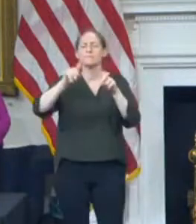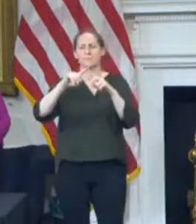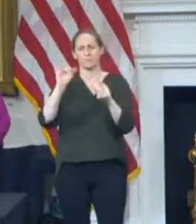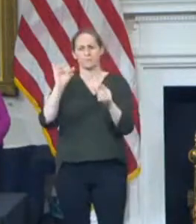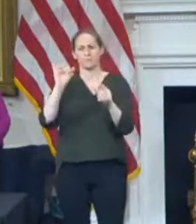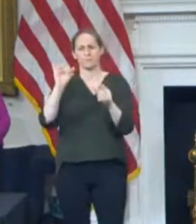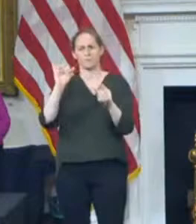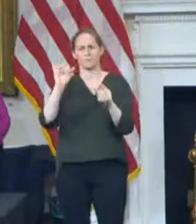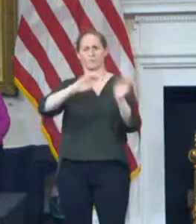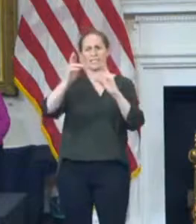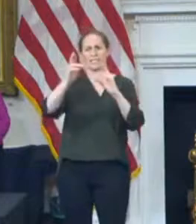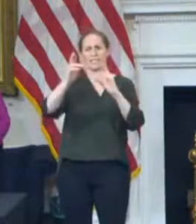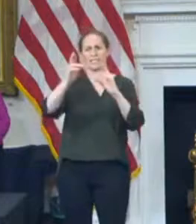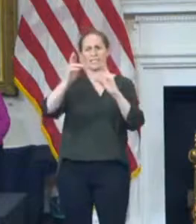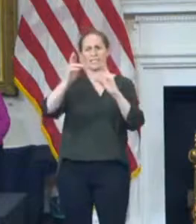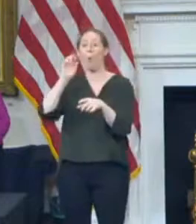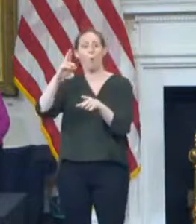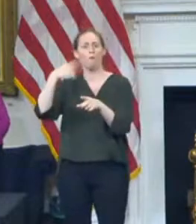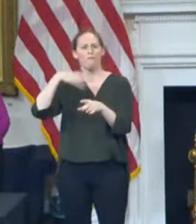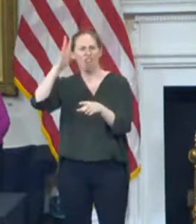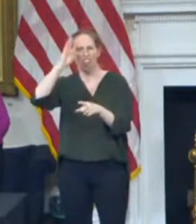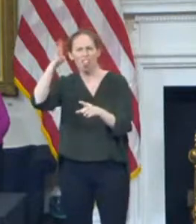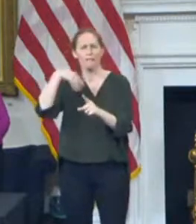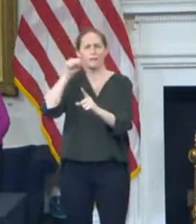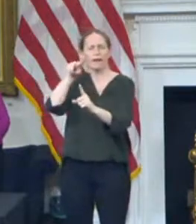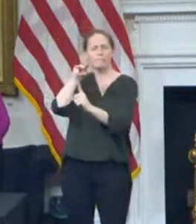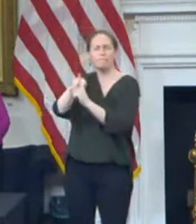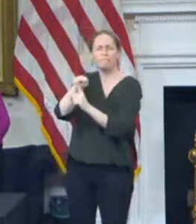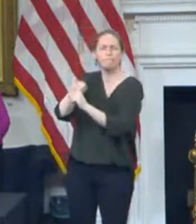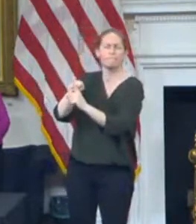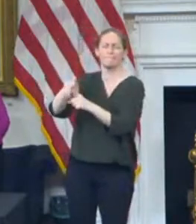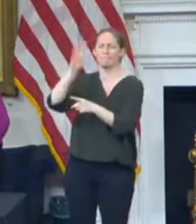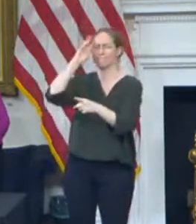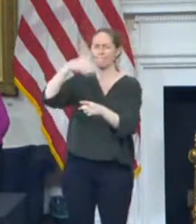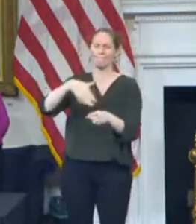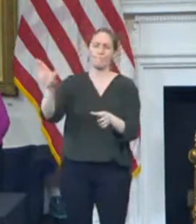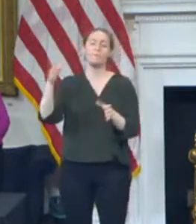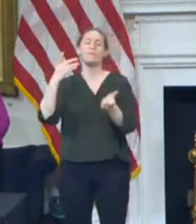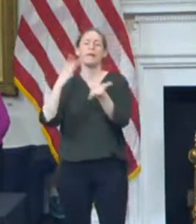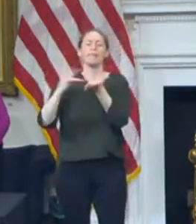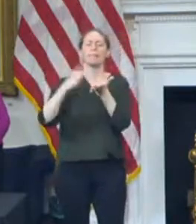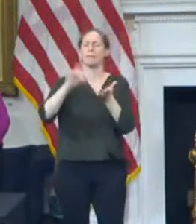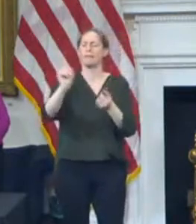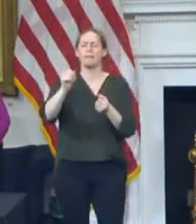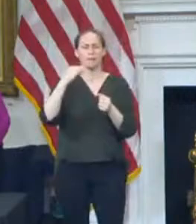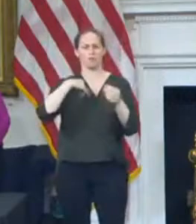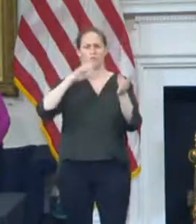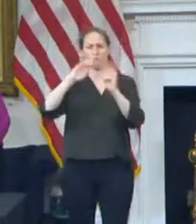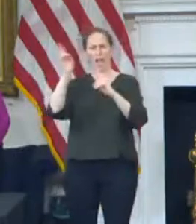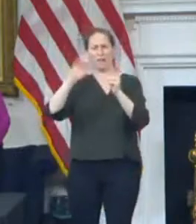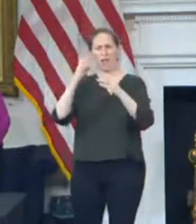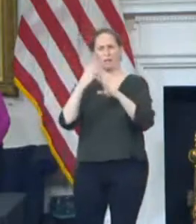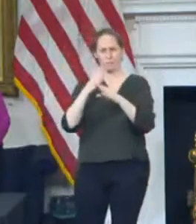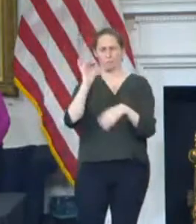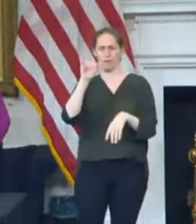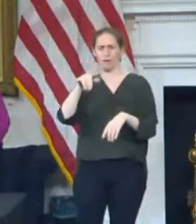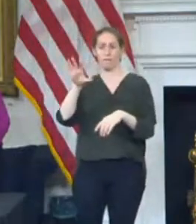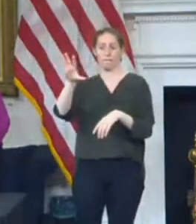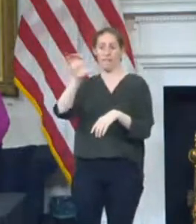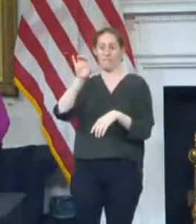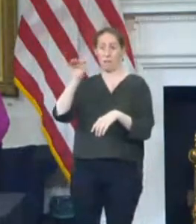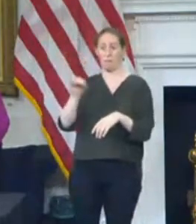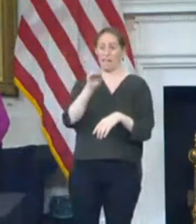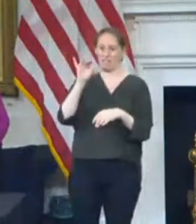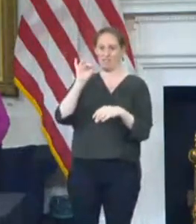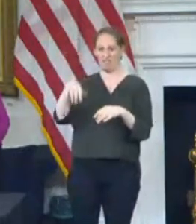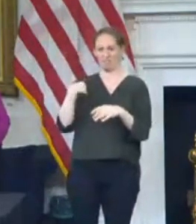successful fraud detection programming, which has already helped us save more than $500 million in tax